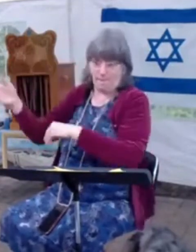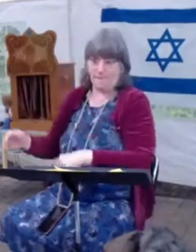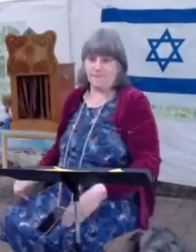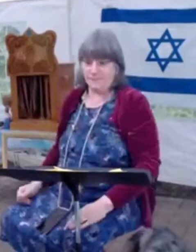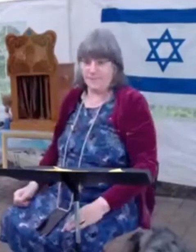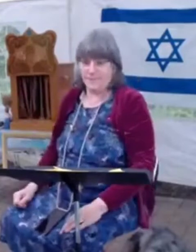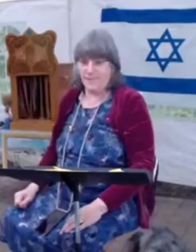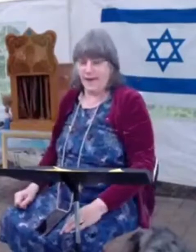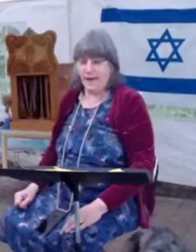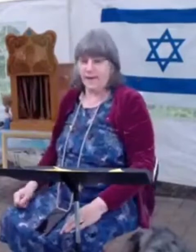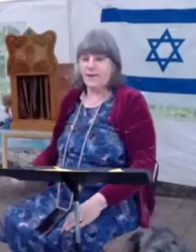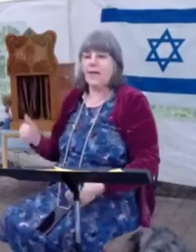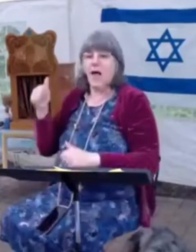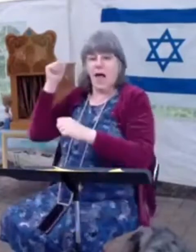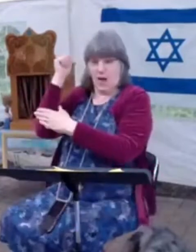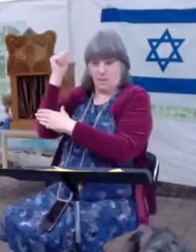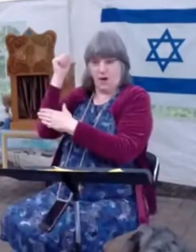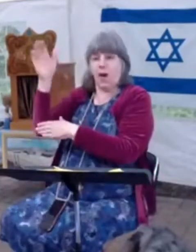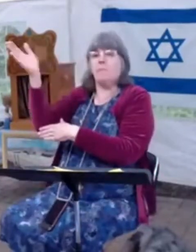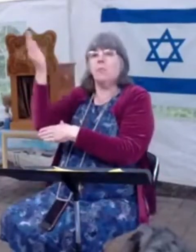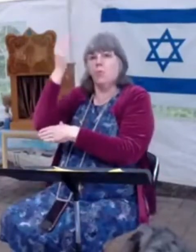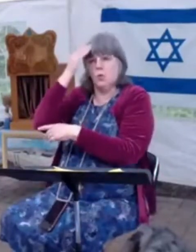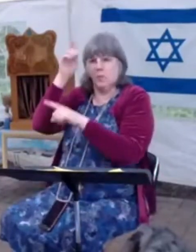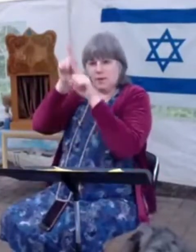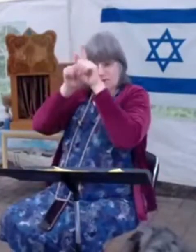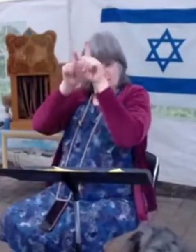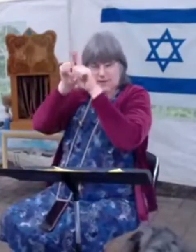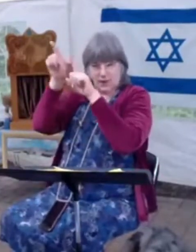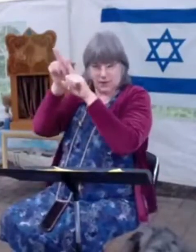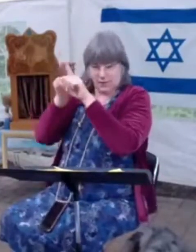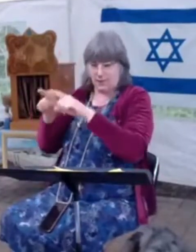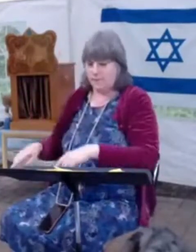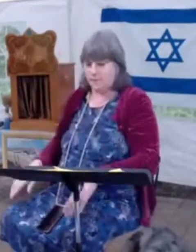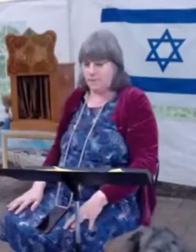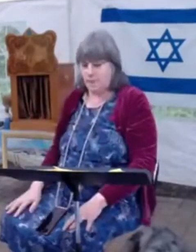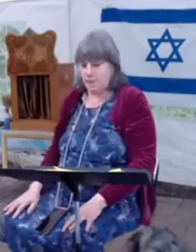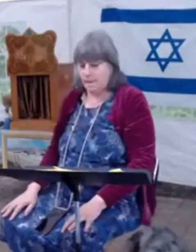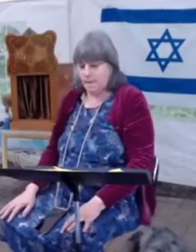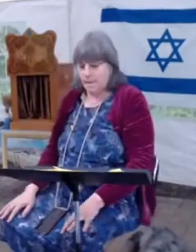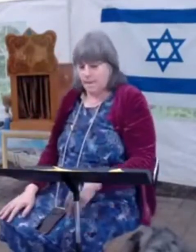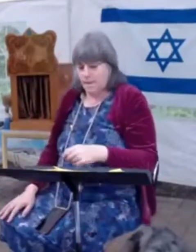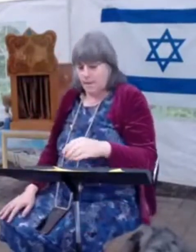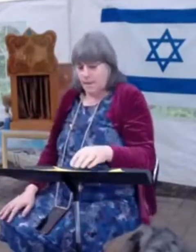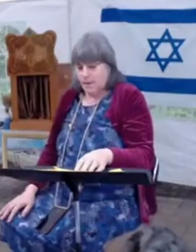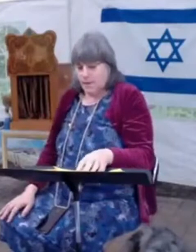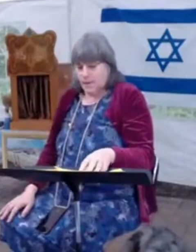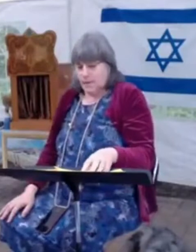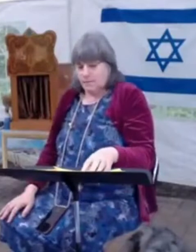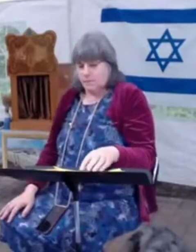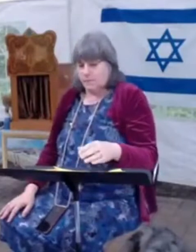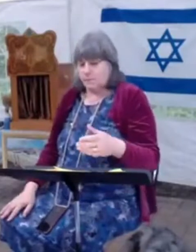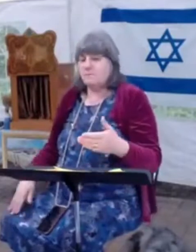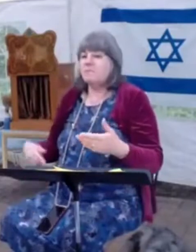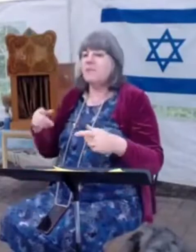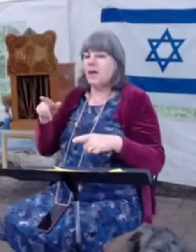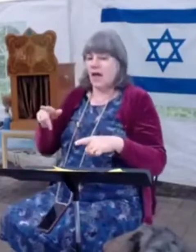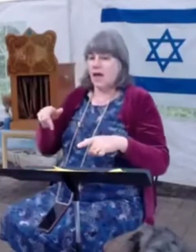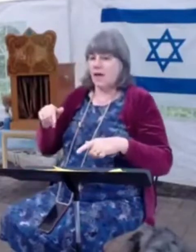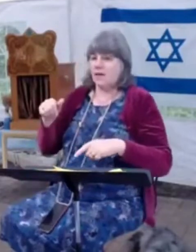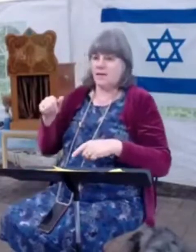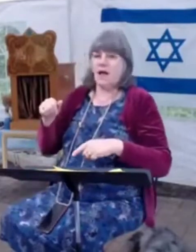and Abraham a young man, but he was alive. Shem could have very well passed